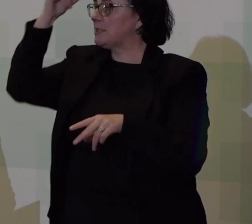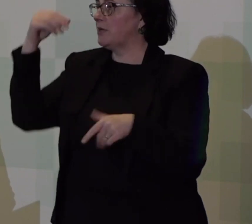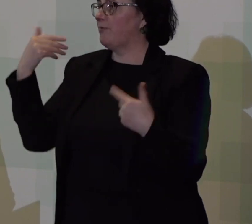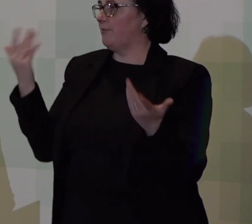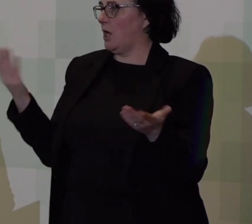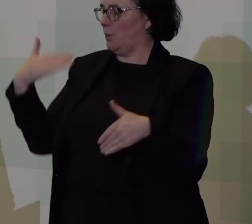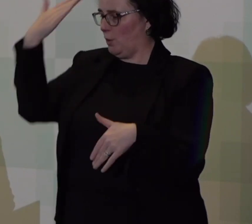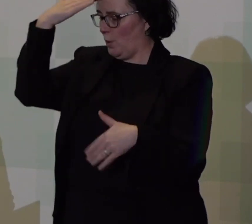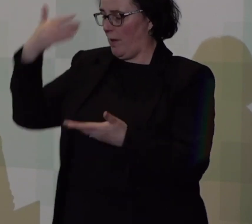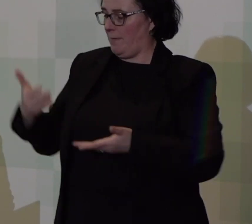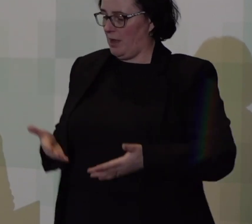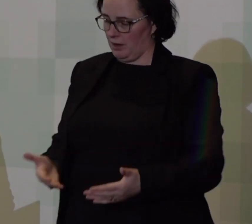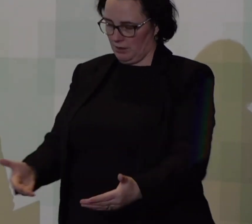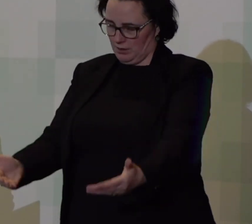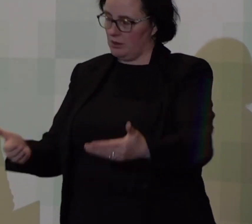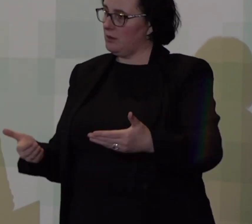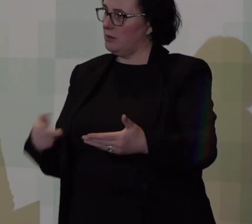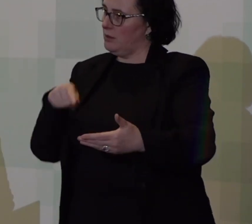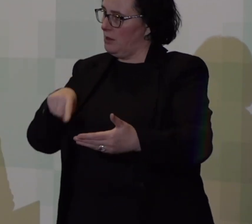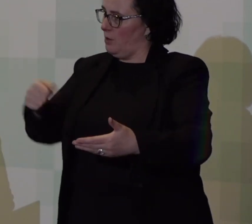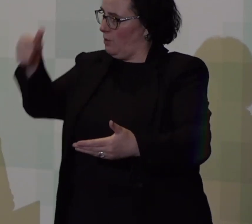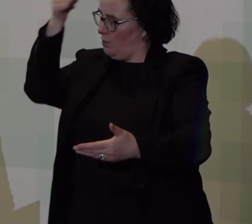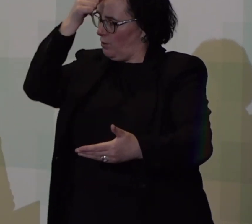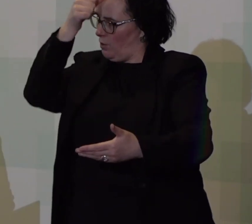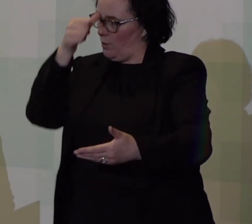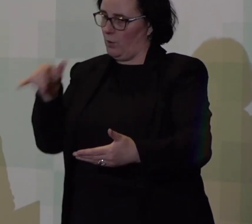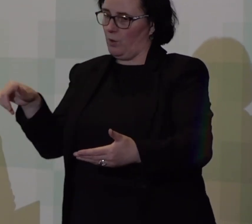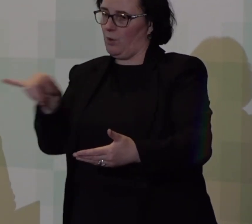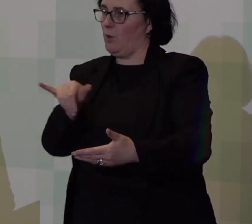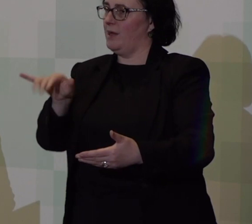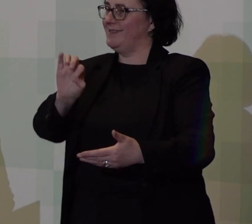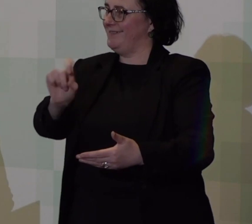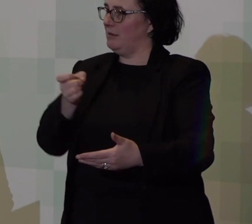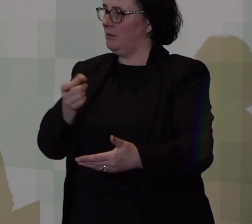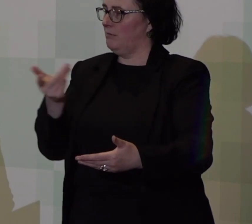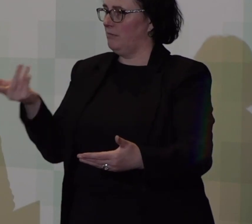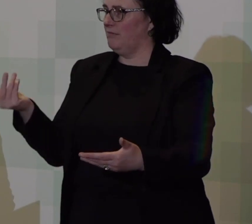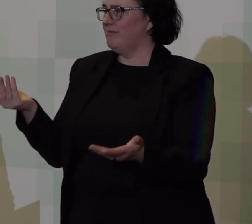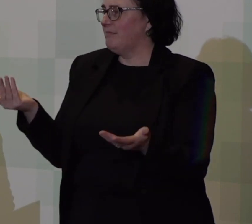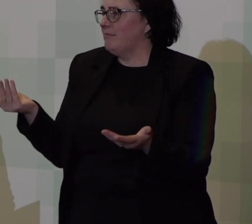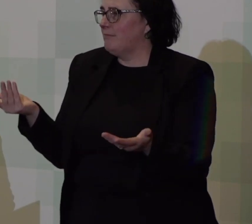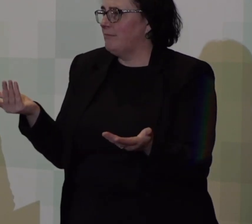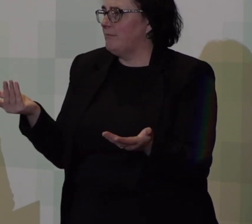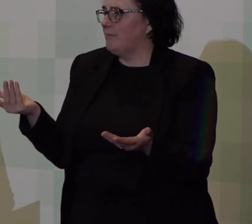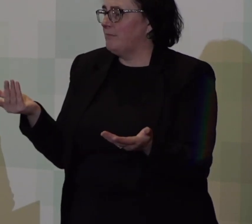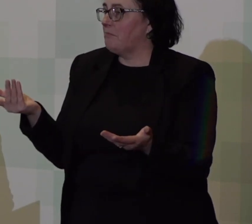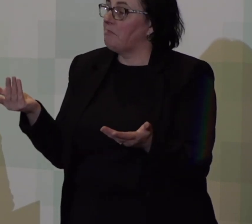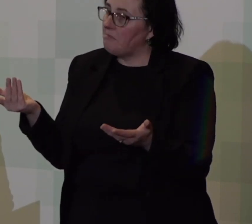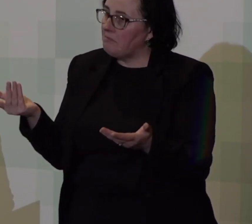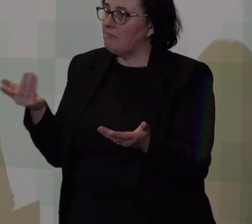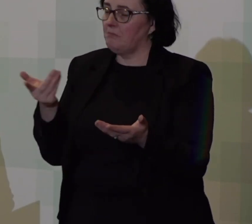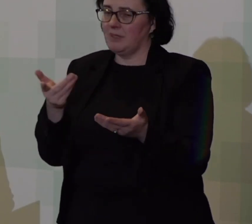sex a baby is or a small child is, it's quite uninformative about their size or